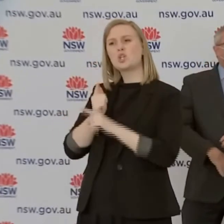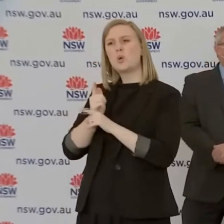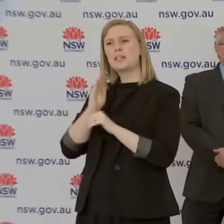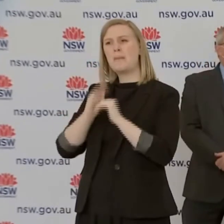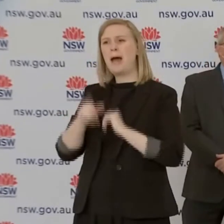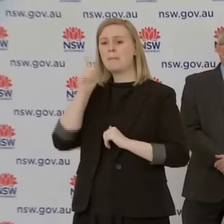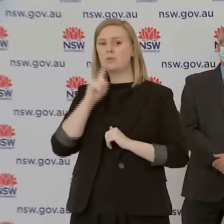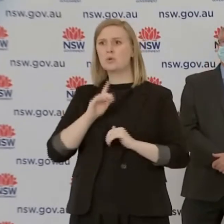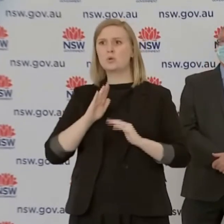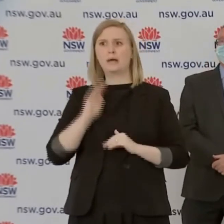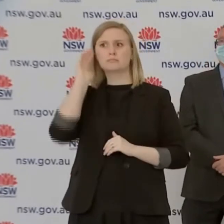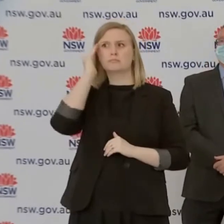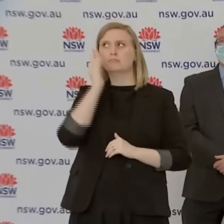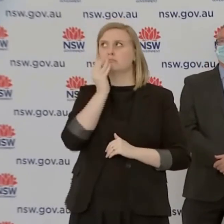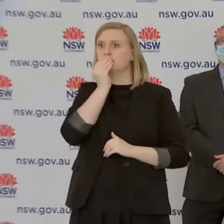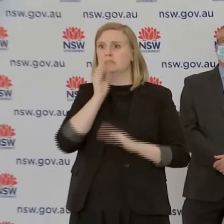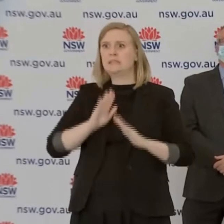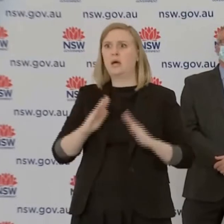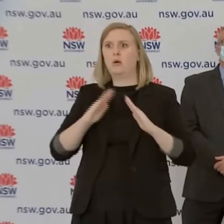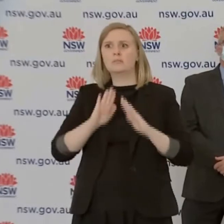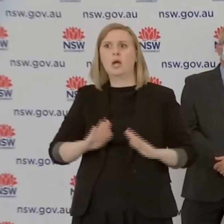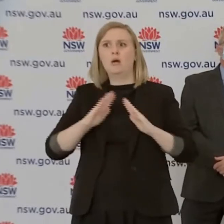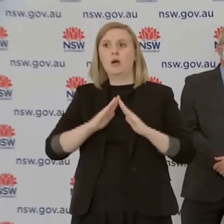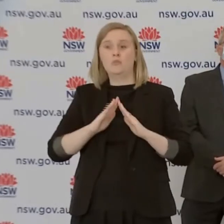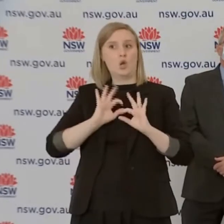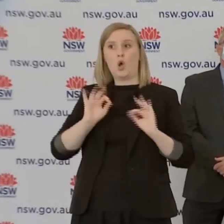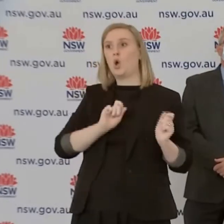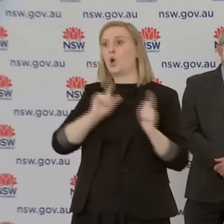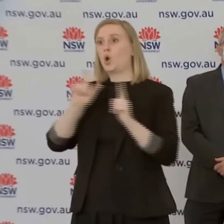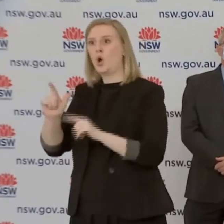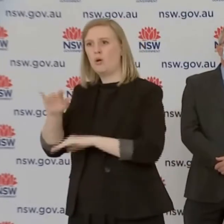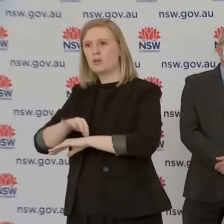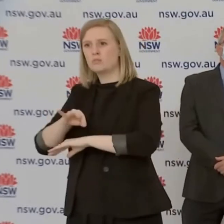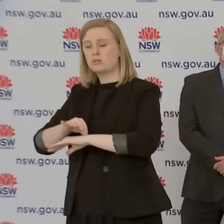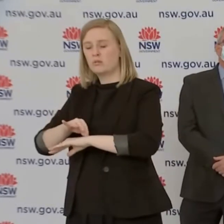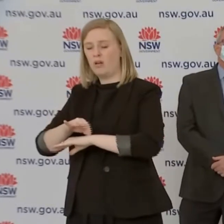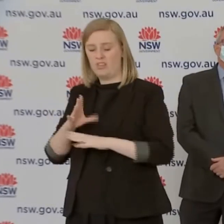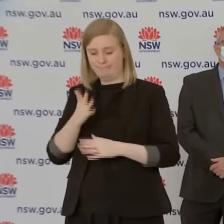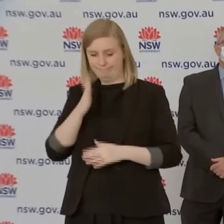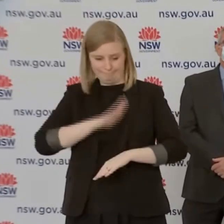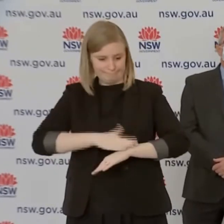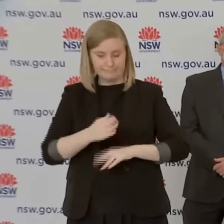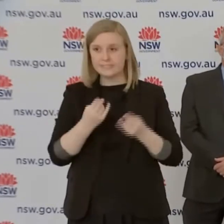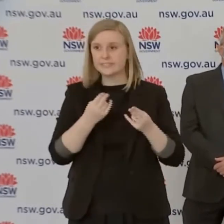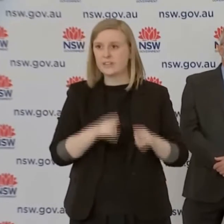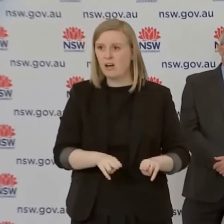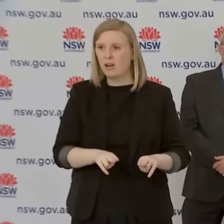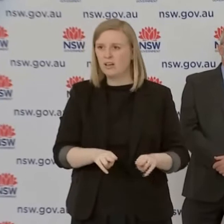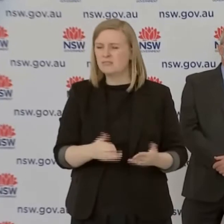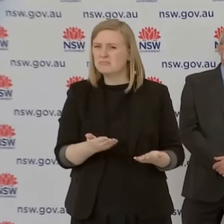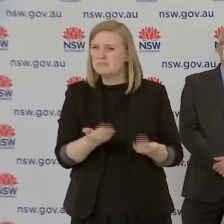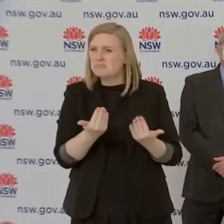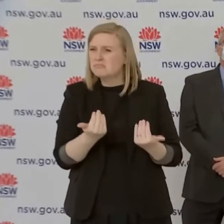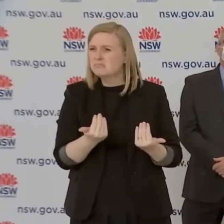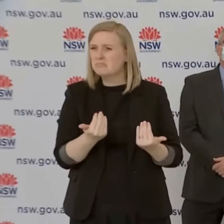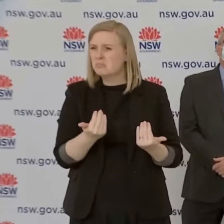terms of this gentleman, and I think this is why I understand it's been referred to the coroner, but I'll just need to confirm that with the local health district, that he was